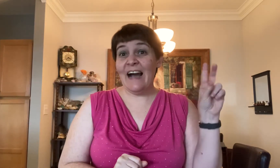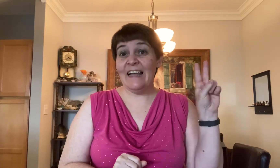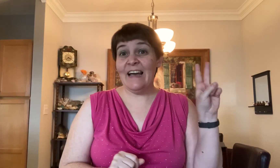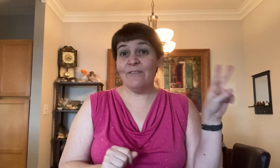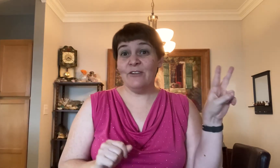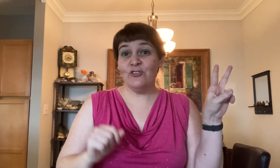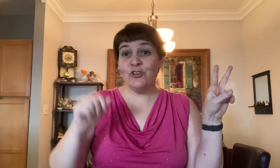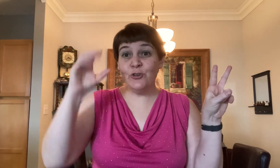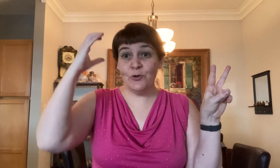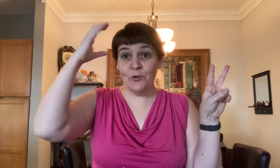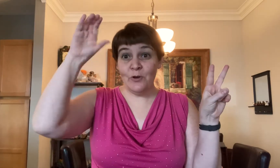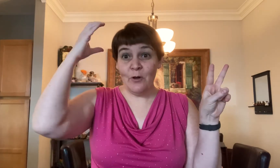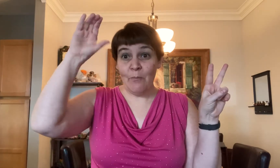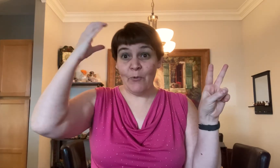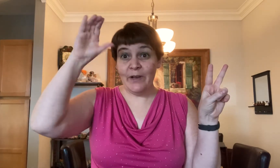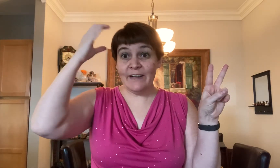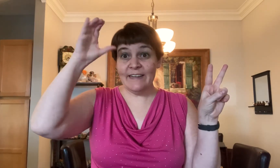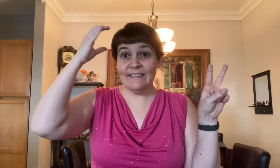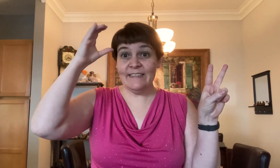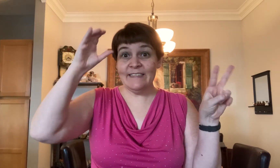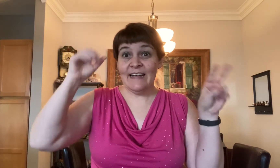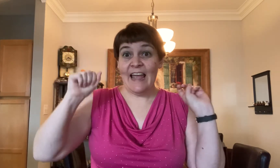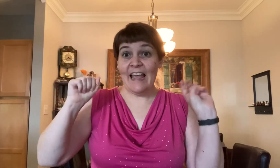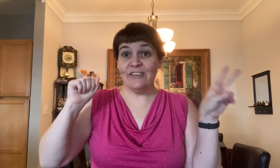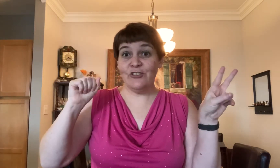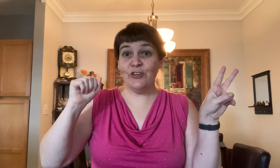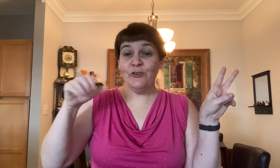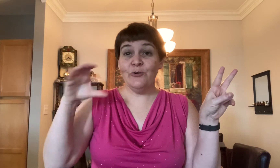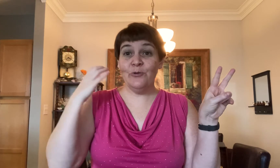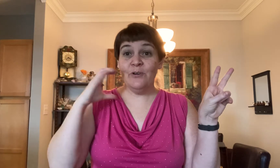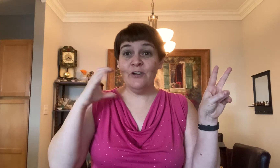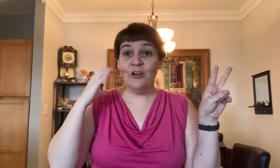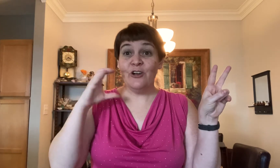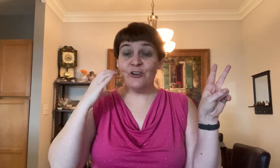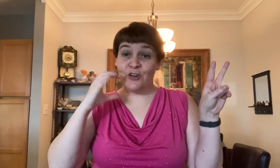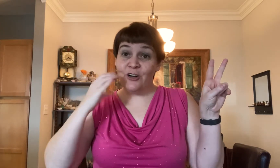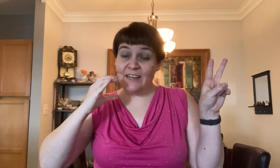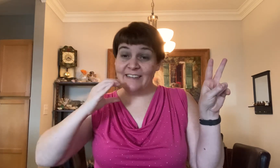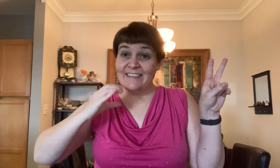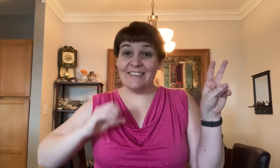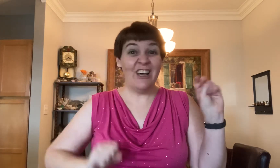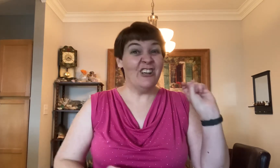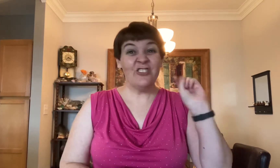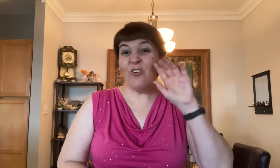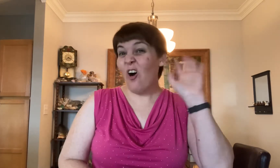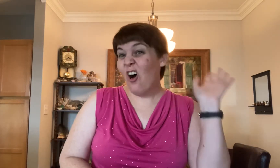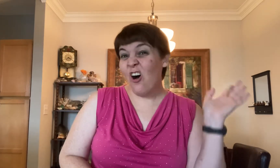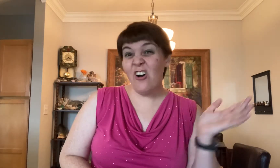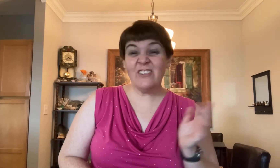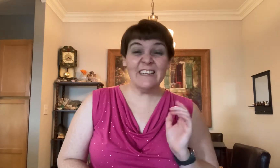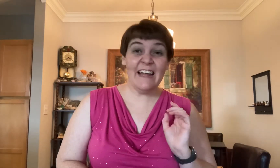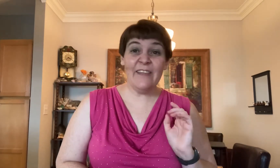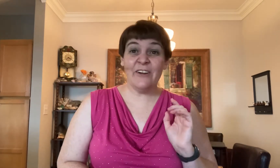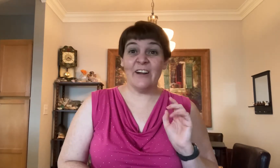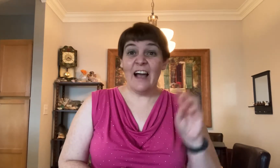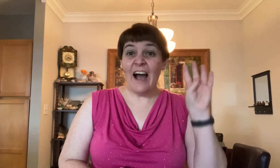have 2 boy cousins and 2 girl cousins. So all together, I